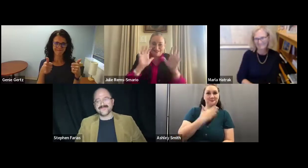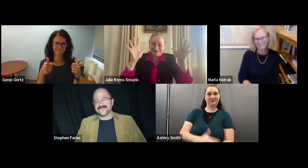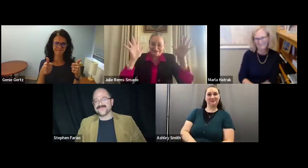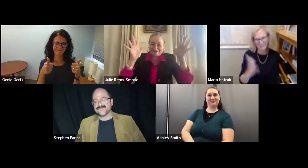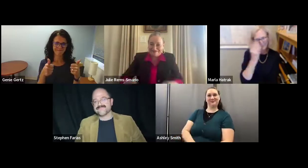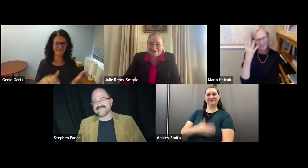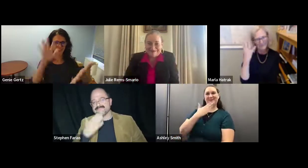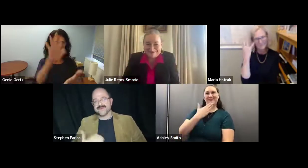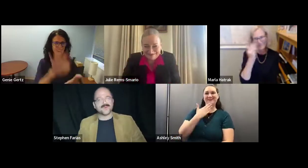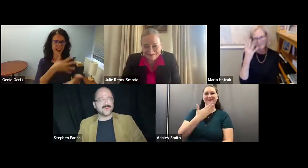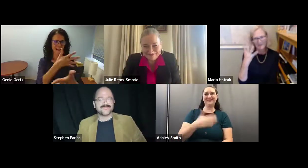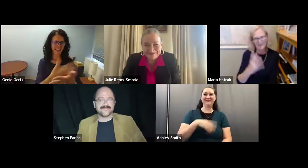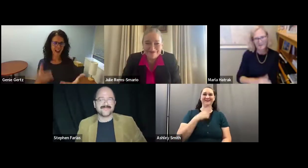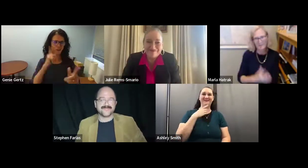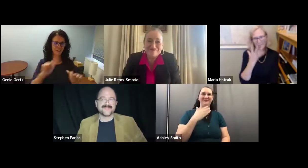leave this audience with today.